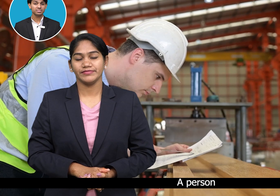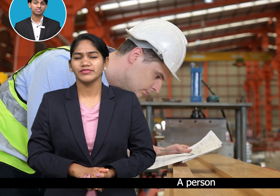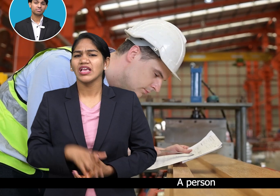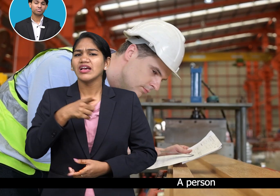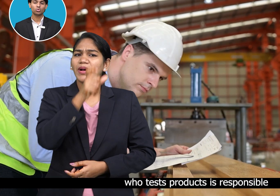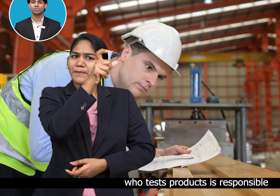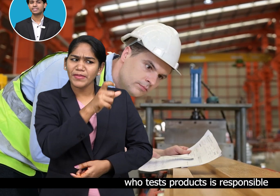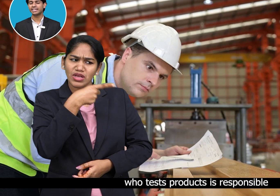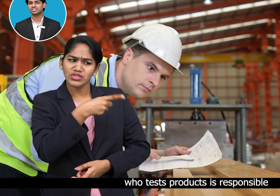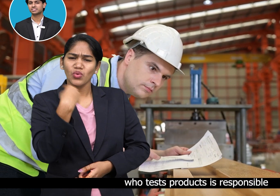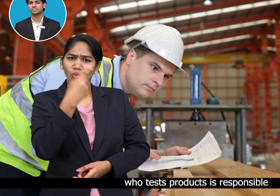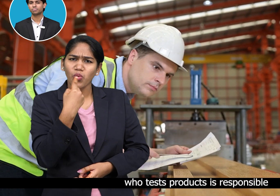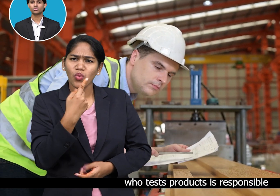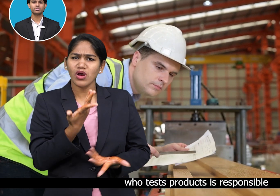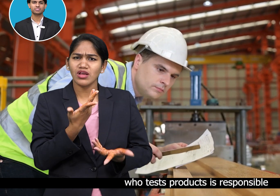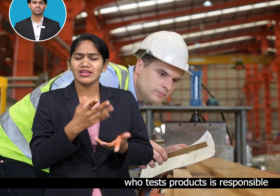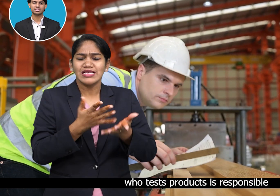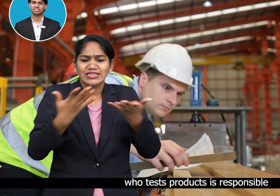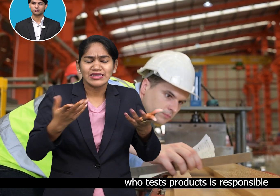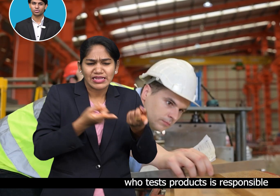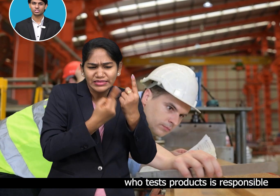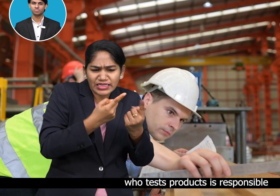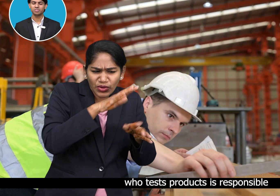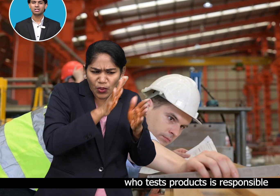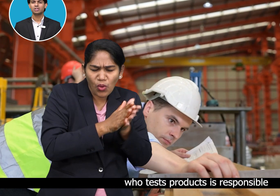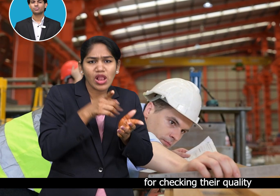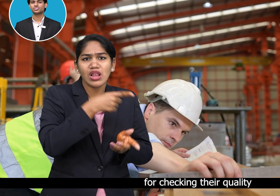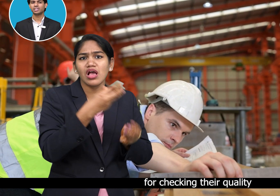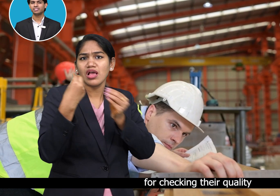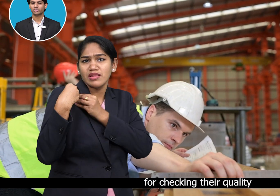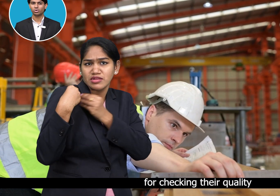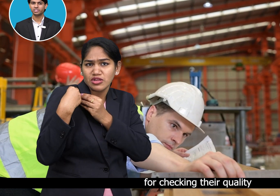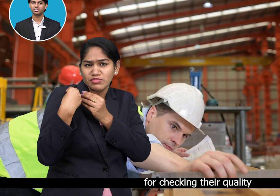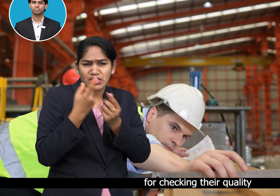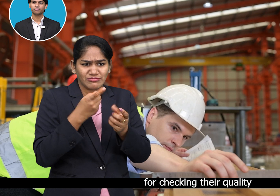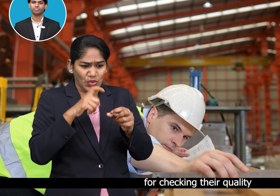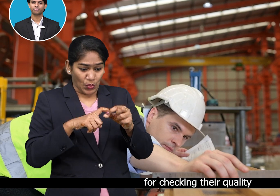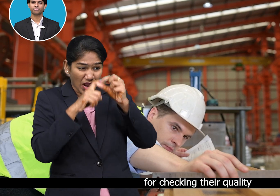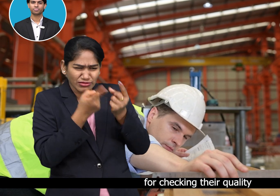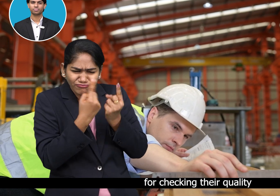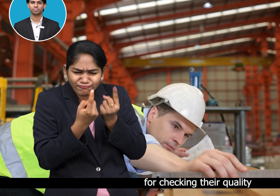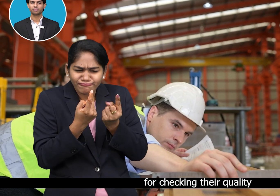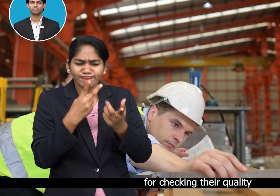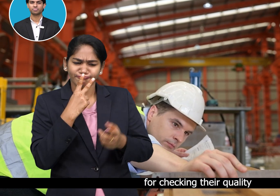A person who tests products is responsible for checking their quality